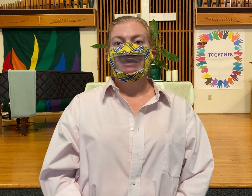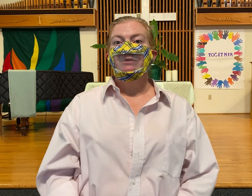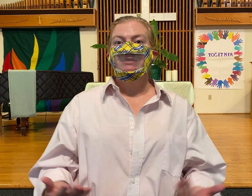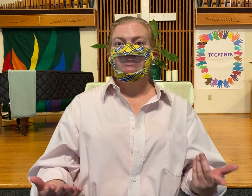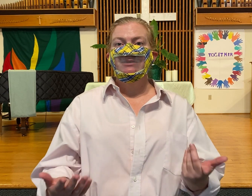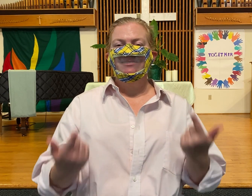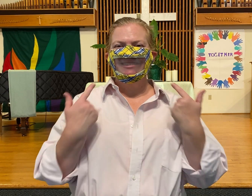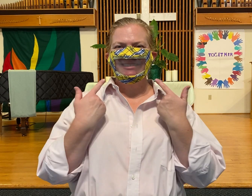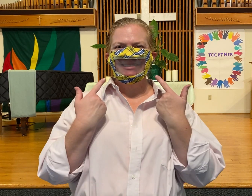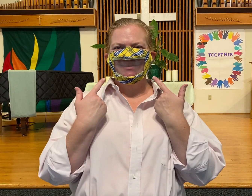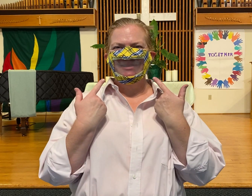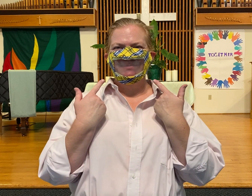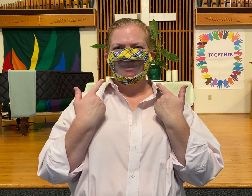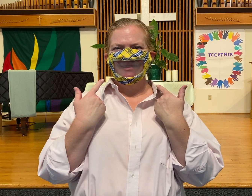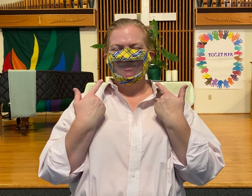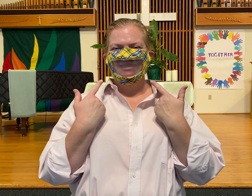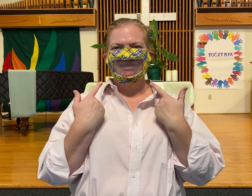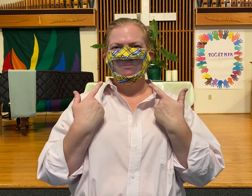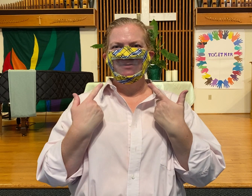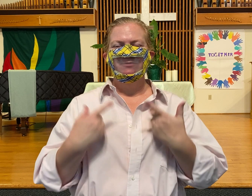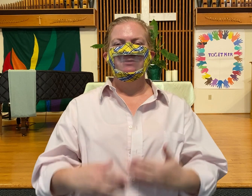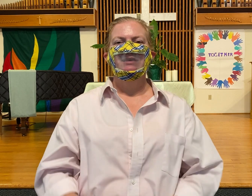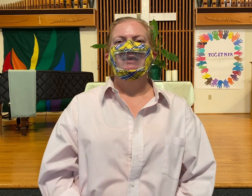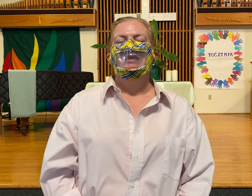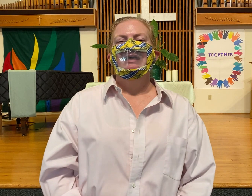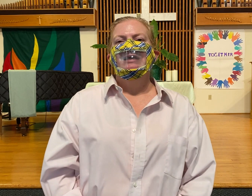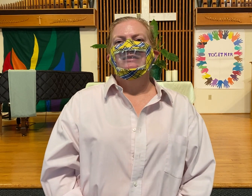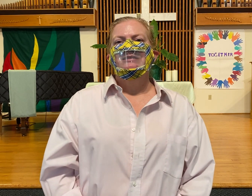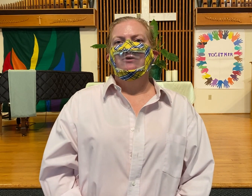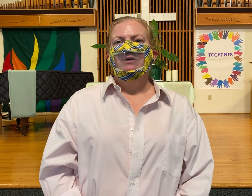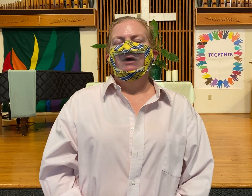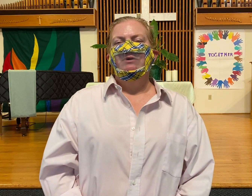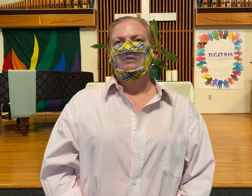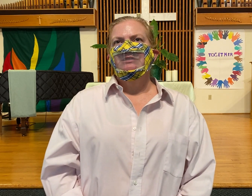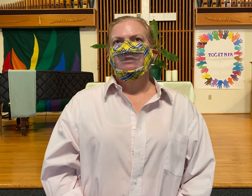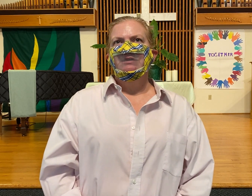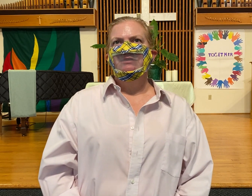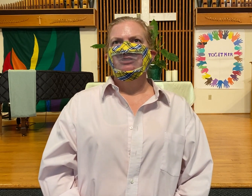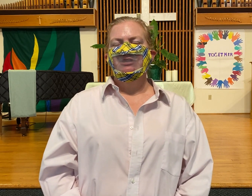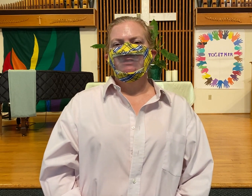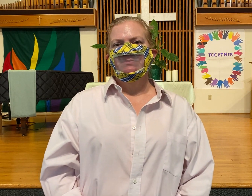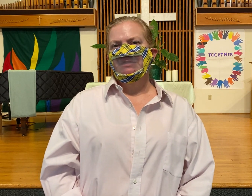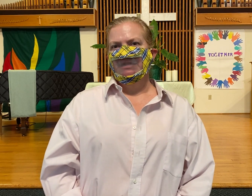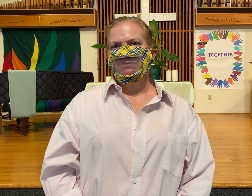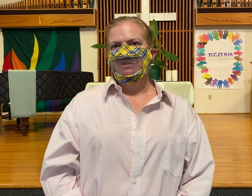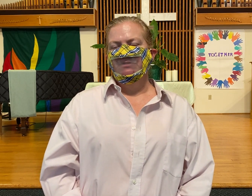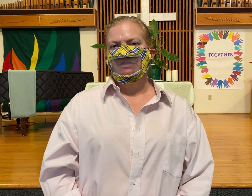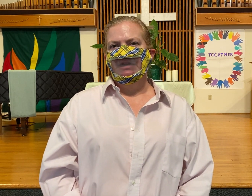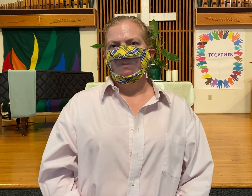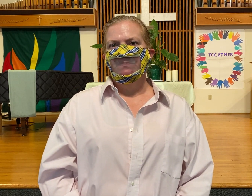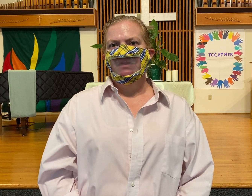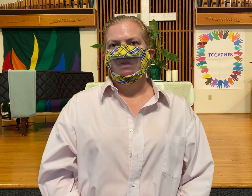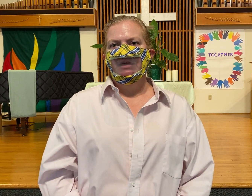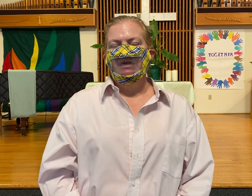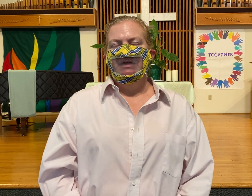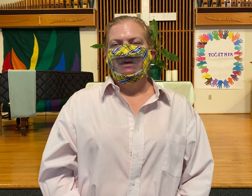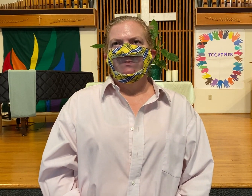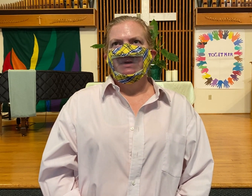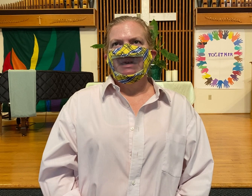But still, you can see me smile. Isn't that wonderful? So I wanted to share some signs with you today